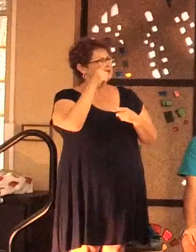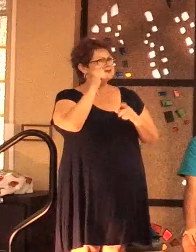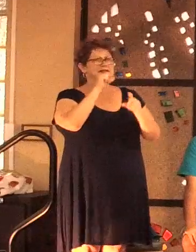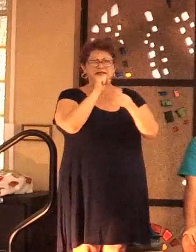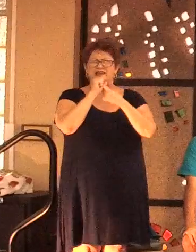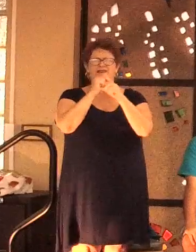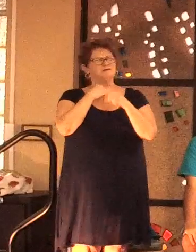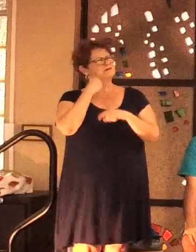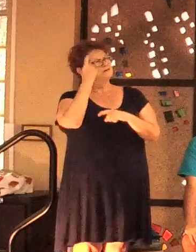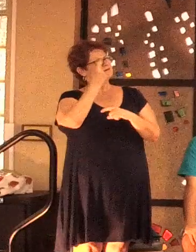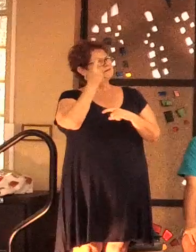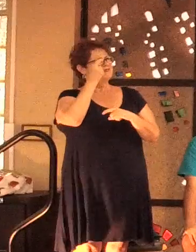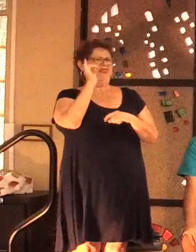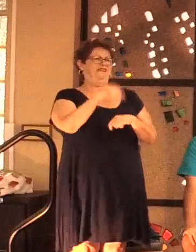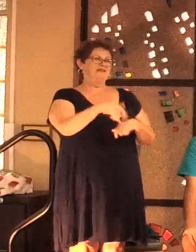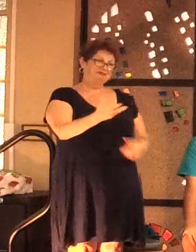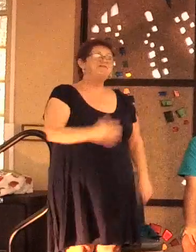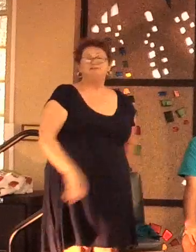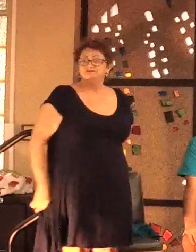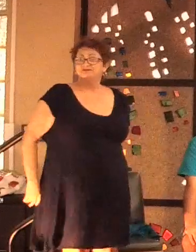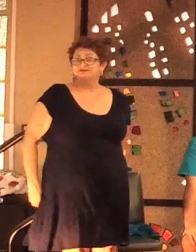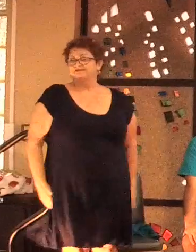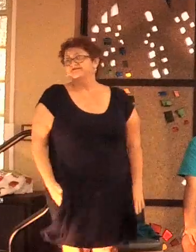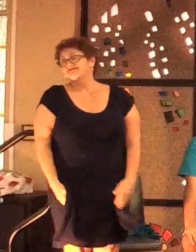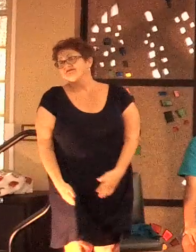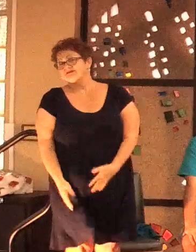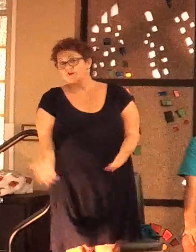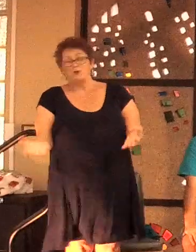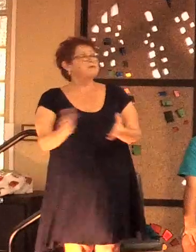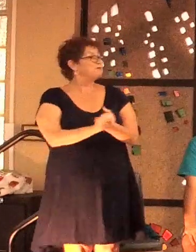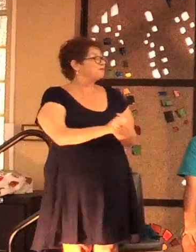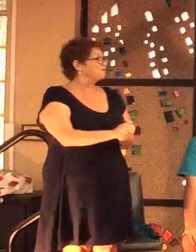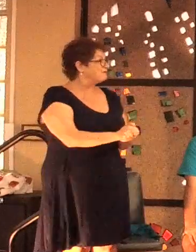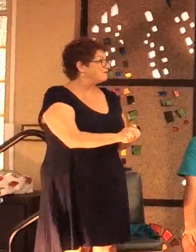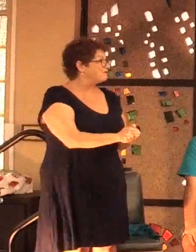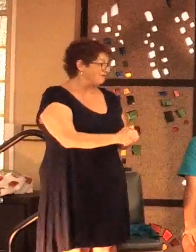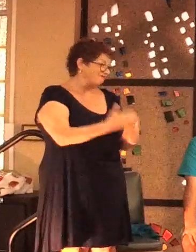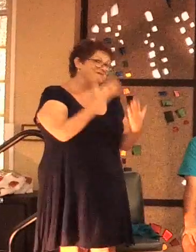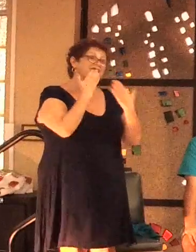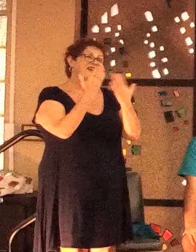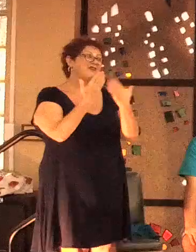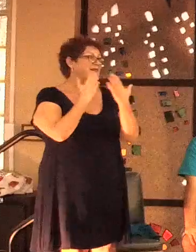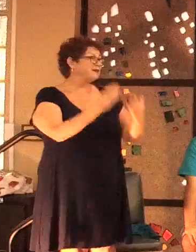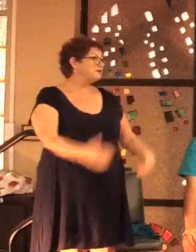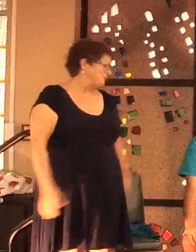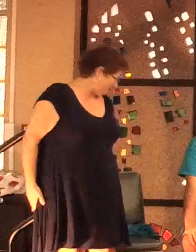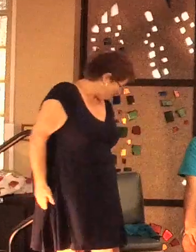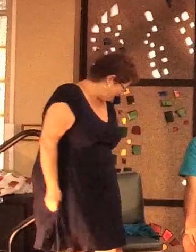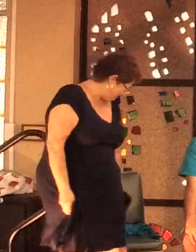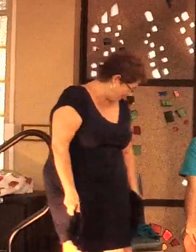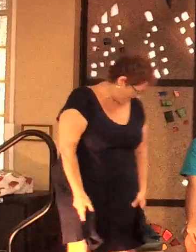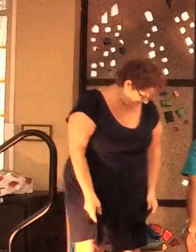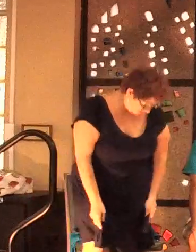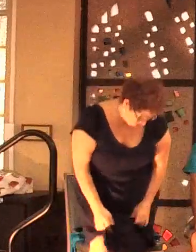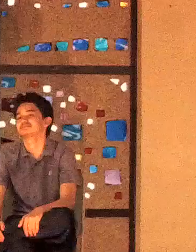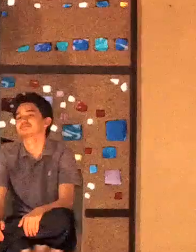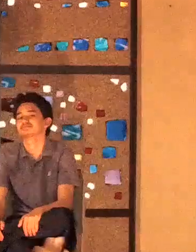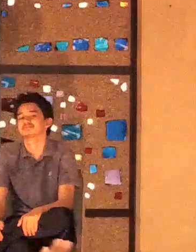So I had kind of funny stories, and my mom said, did you run out of S's or something? Anyway, all right. Well, thank you very